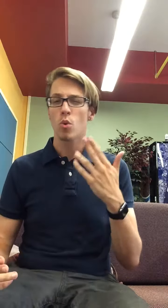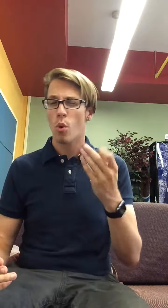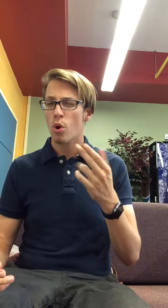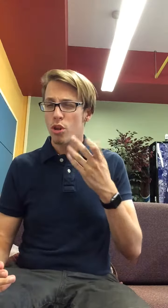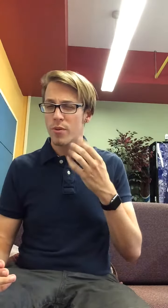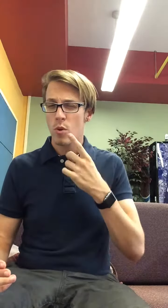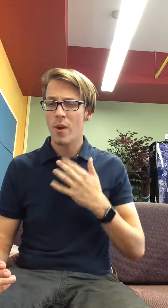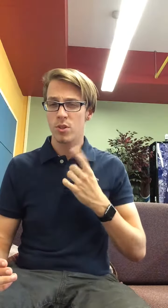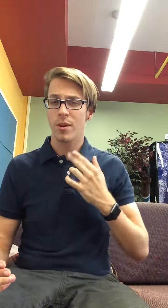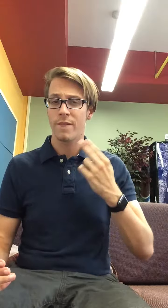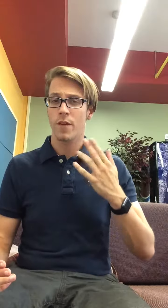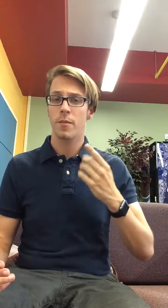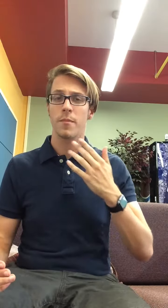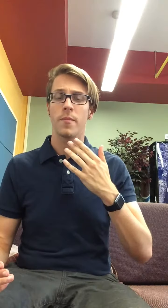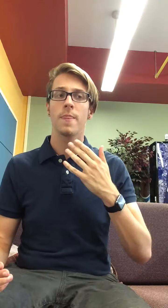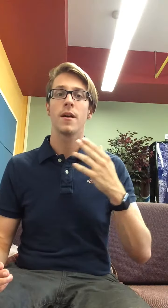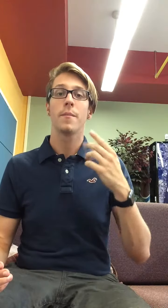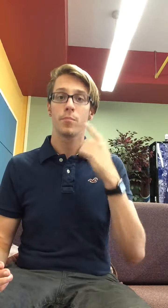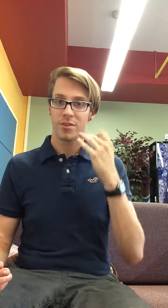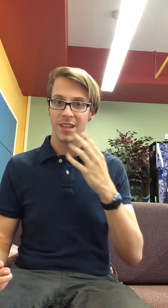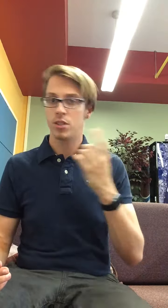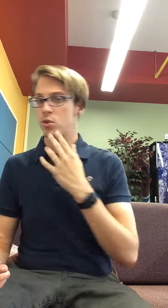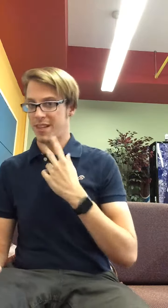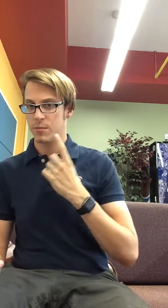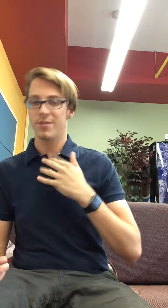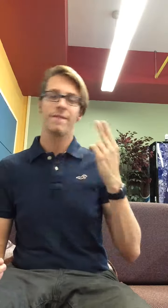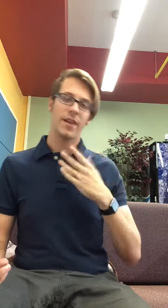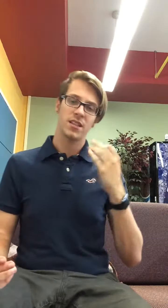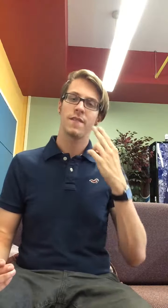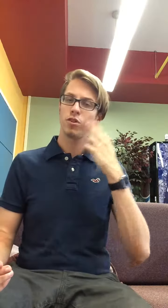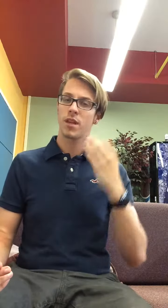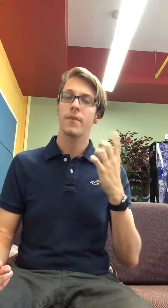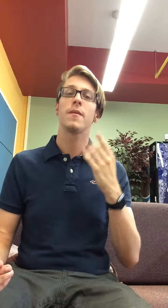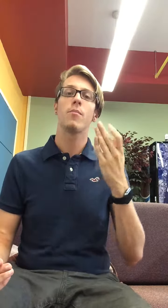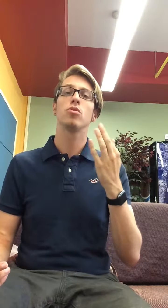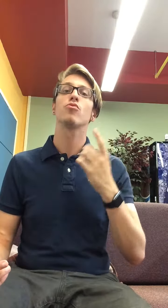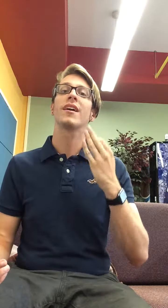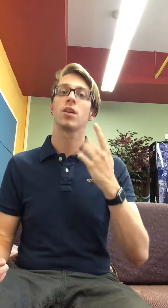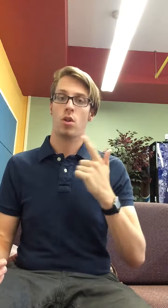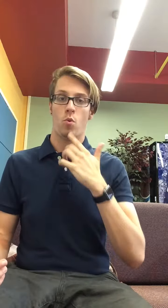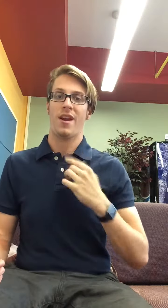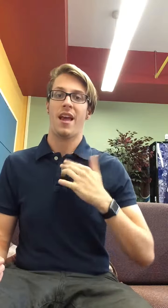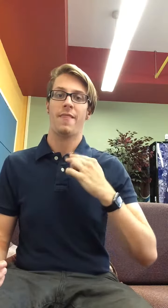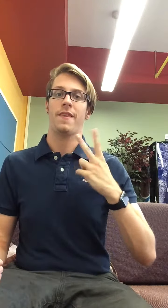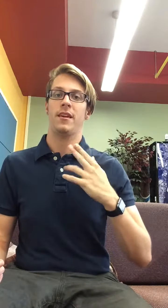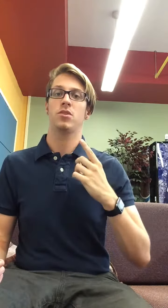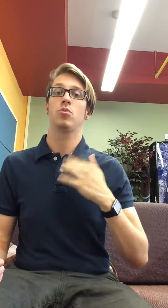percent to decimals and vice versa. But the most practical way, I suppose, would be either to divide your percent by